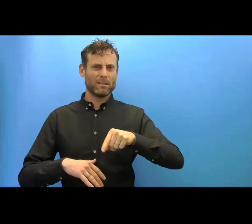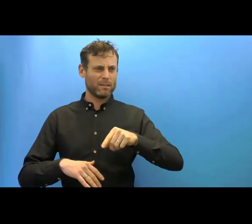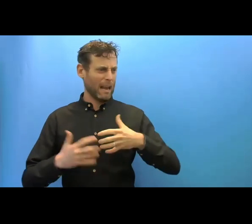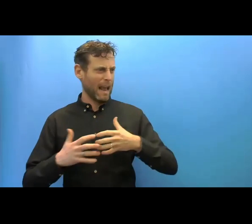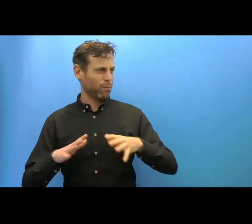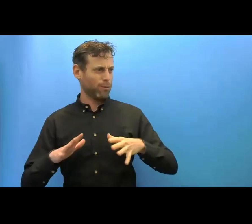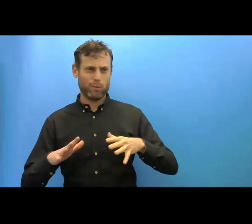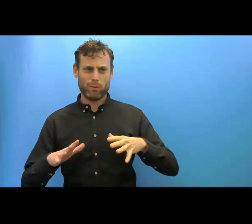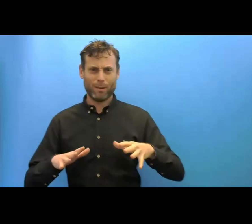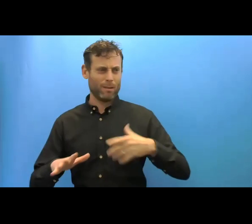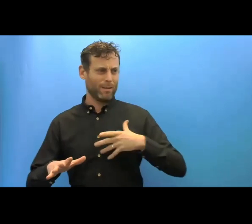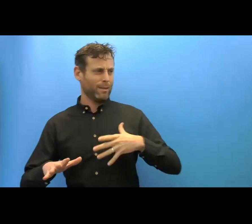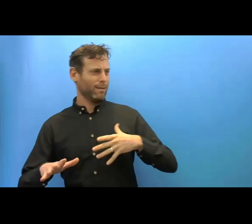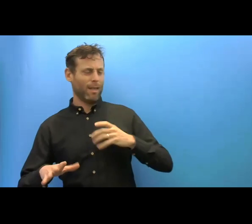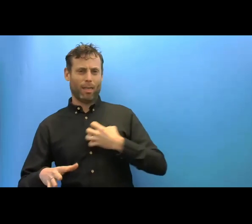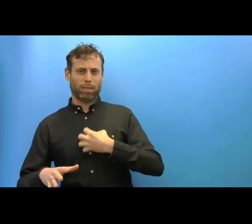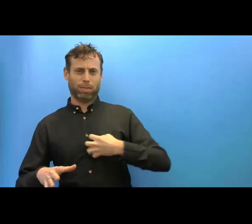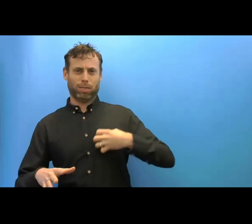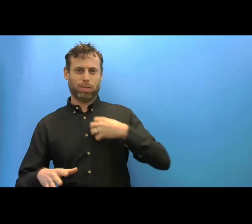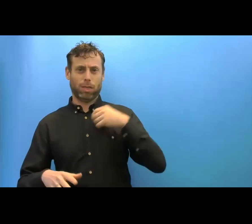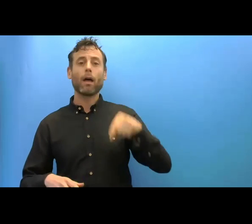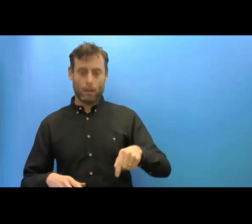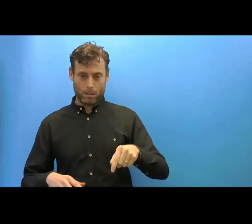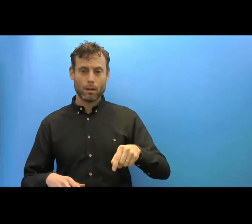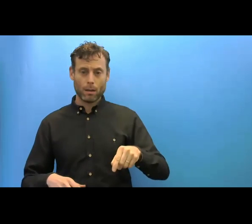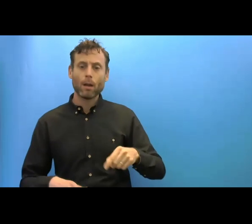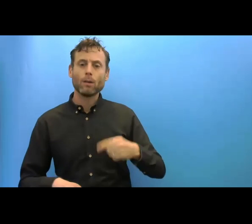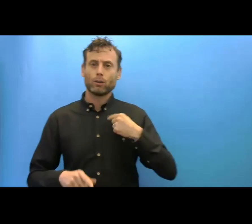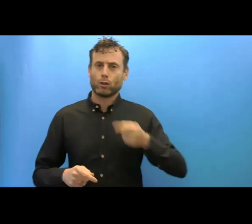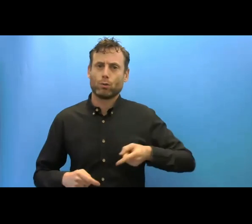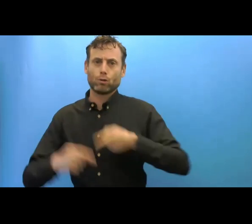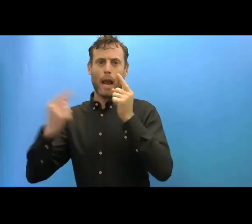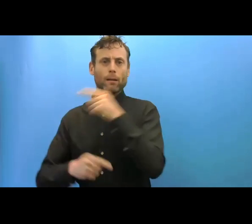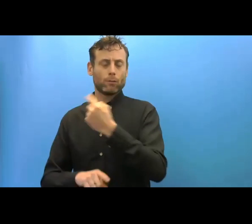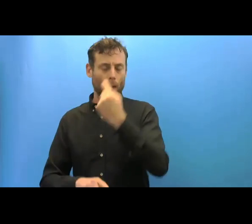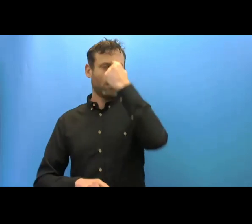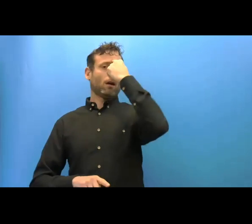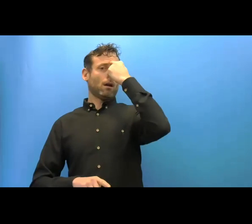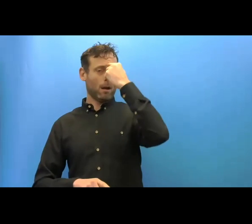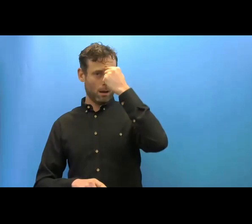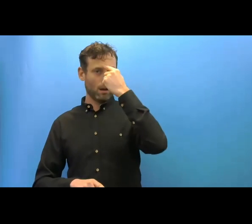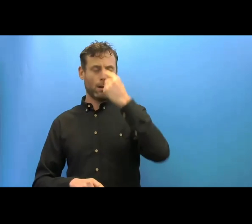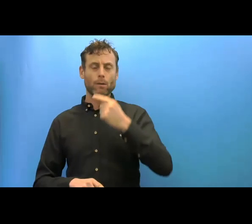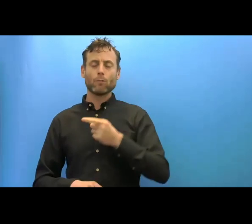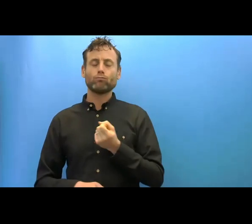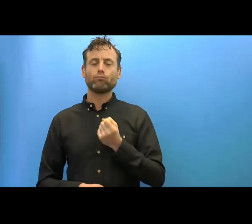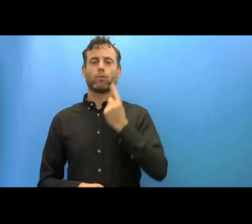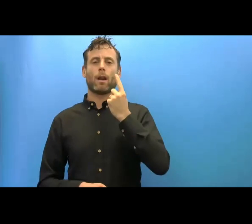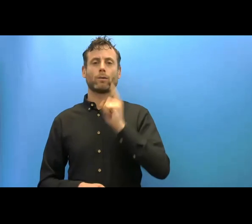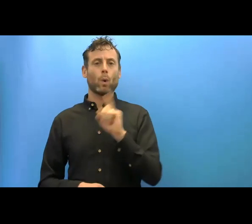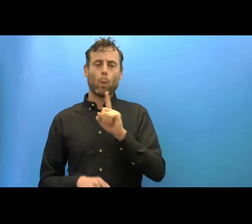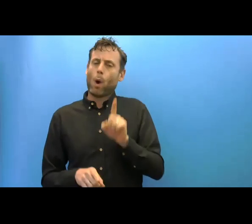was difficult to stay in, which covered all of these different aspects that a disabled person